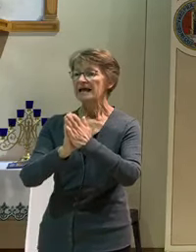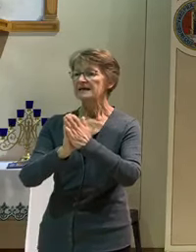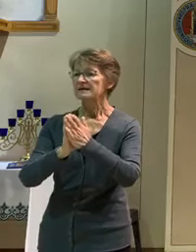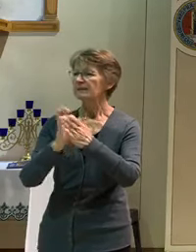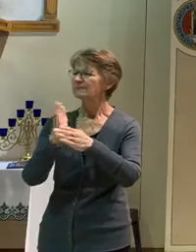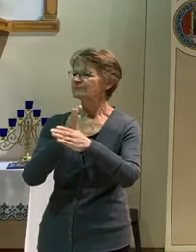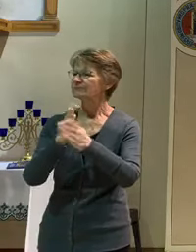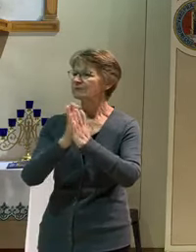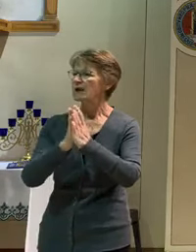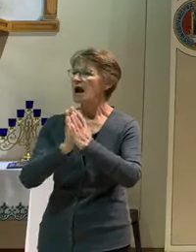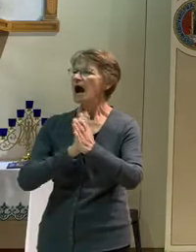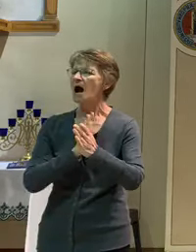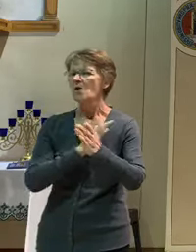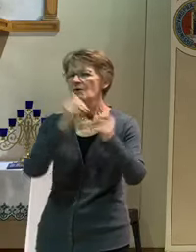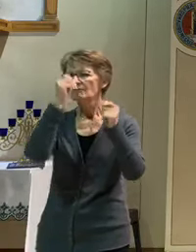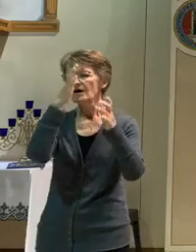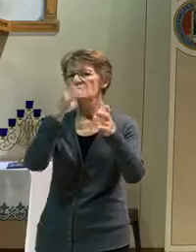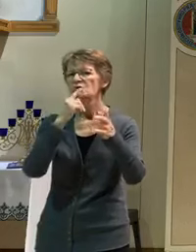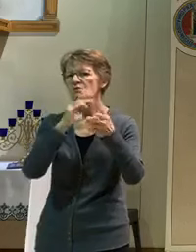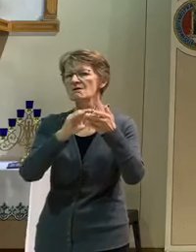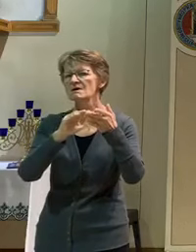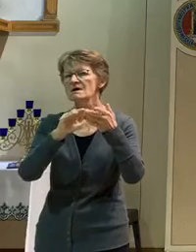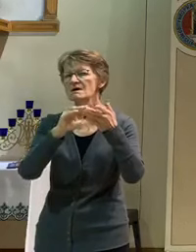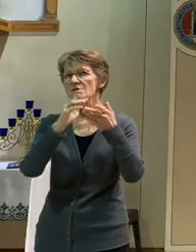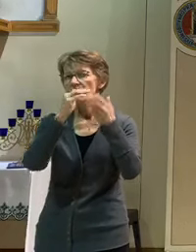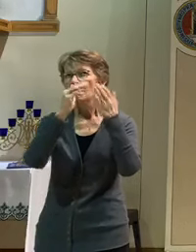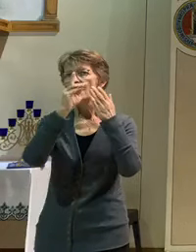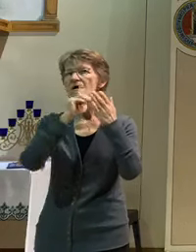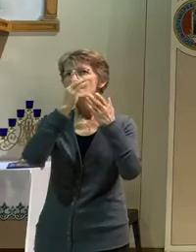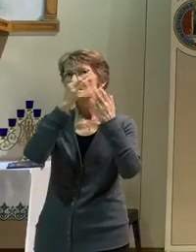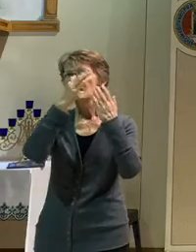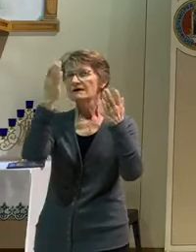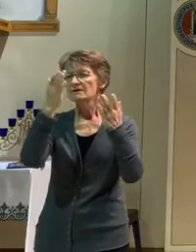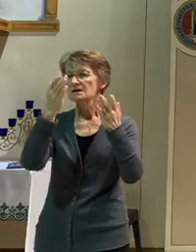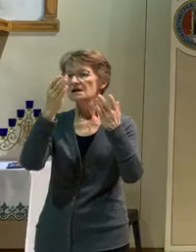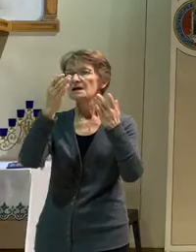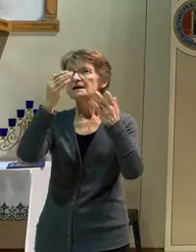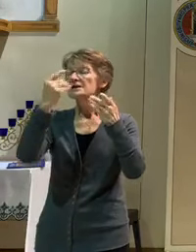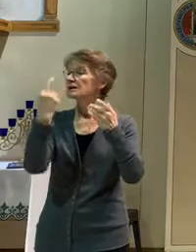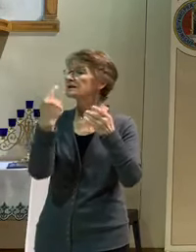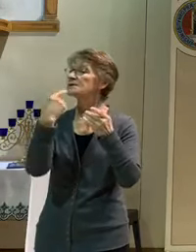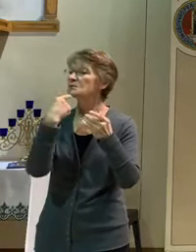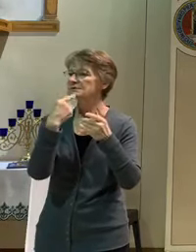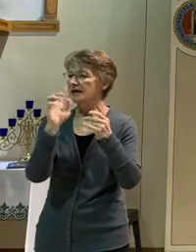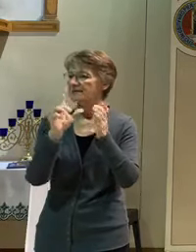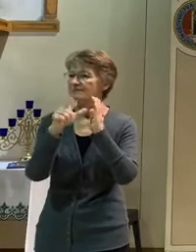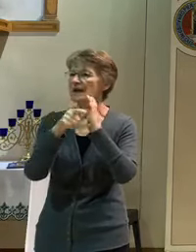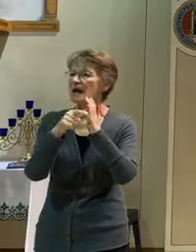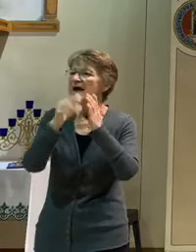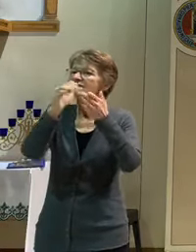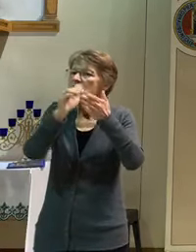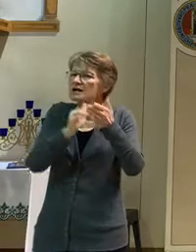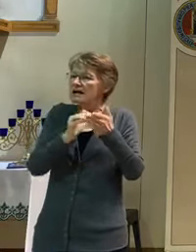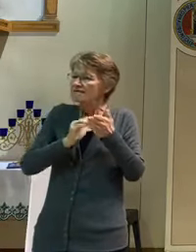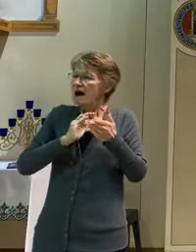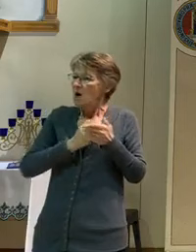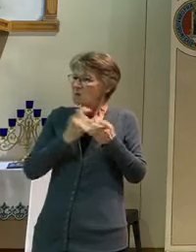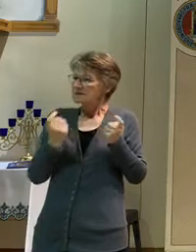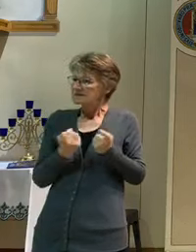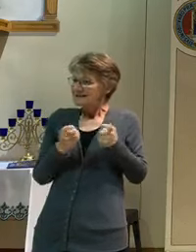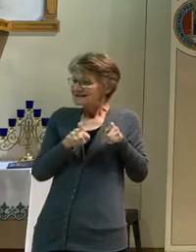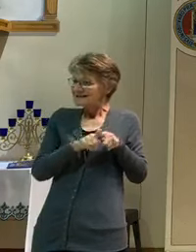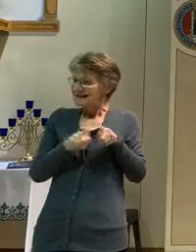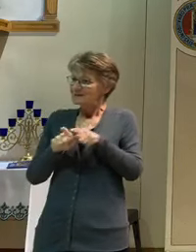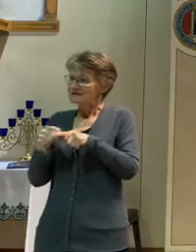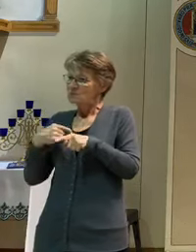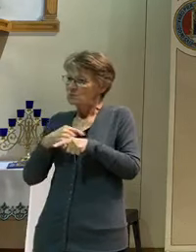trespasses because we sin, and you have forgiven us, Lord, and that demands us to forgive another. So will